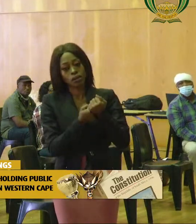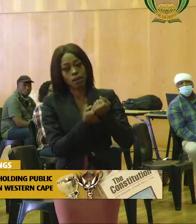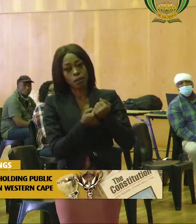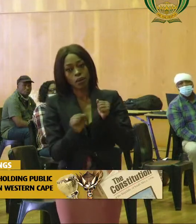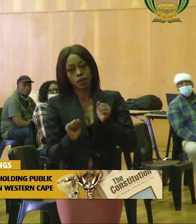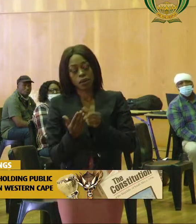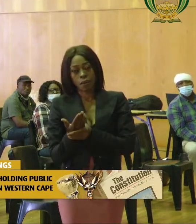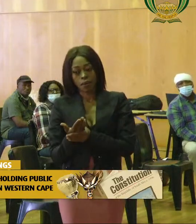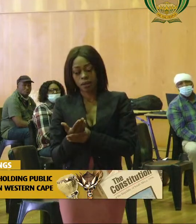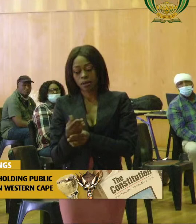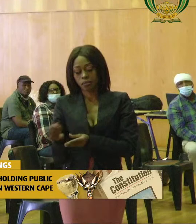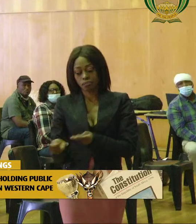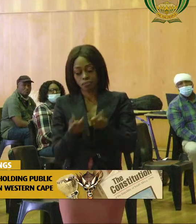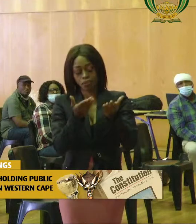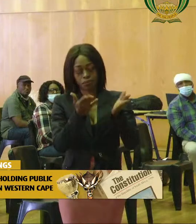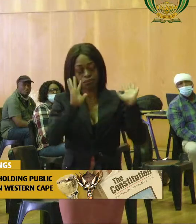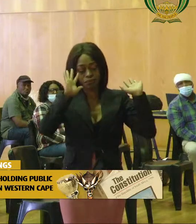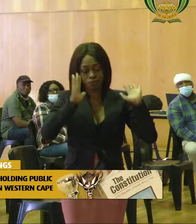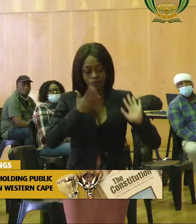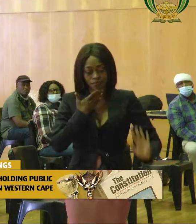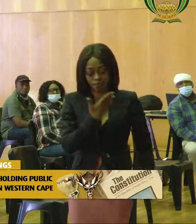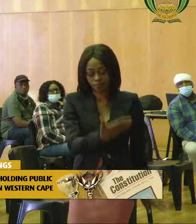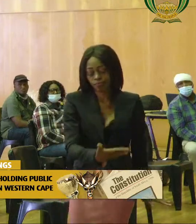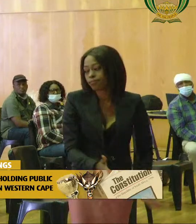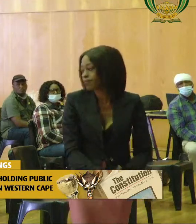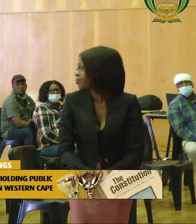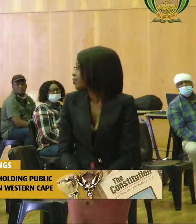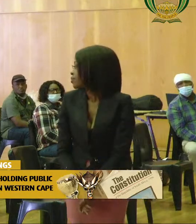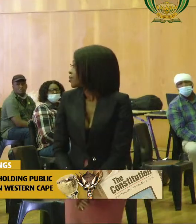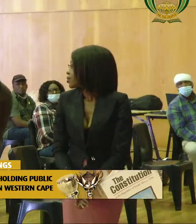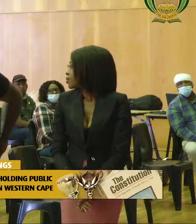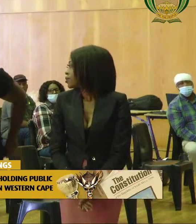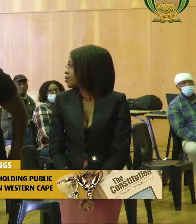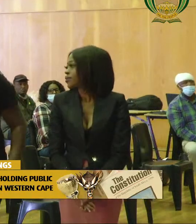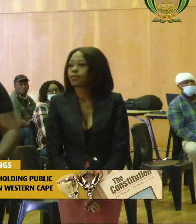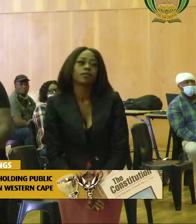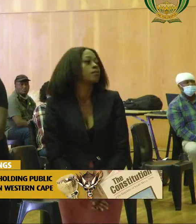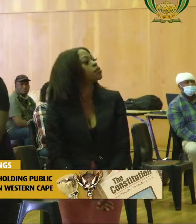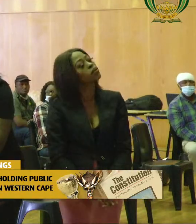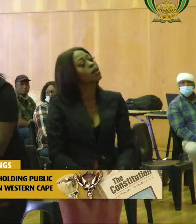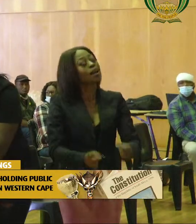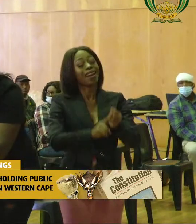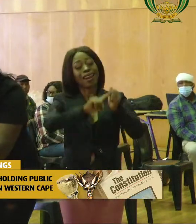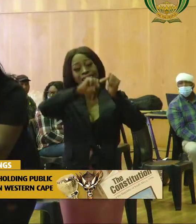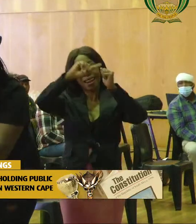support the bill and already submitted. Thank you. Thank you. Our last